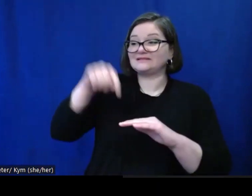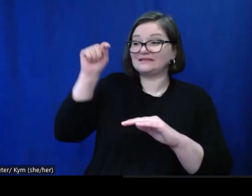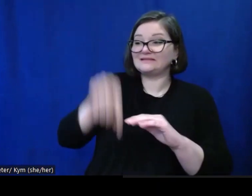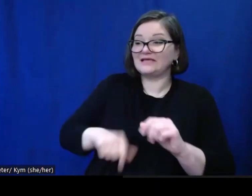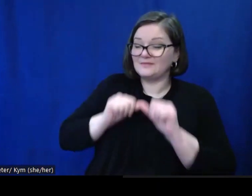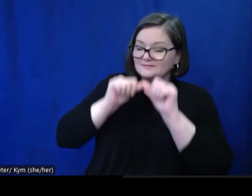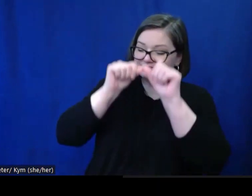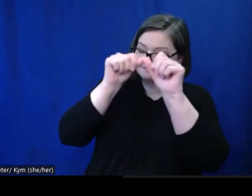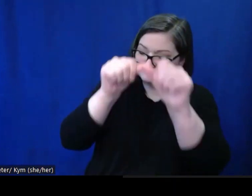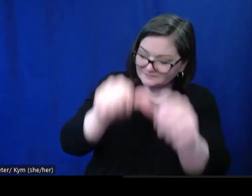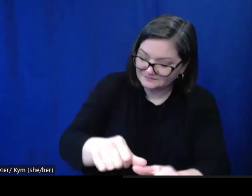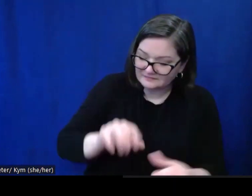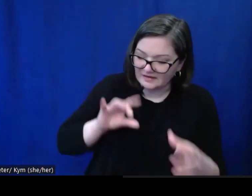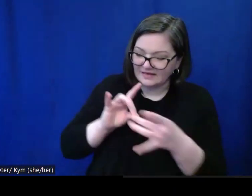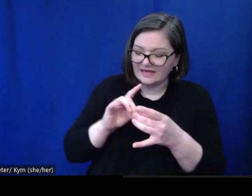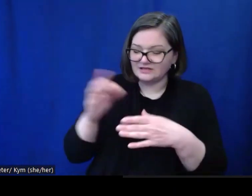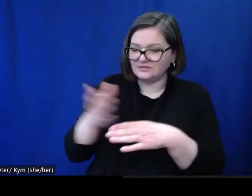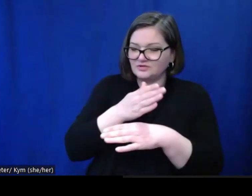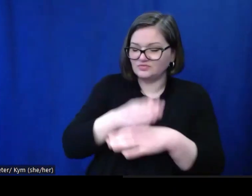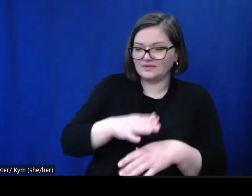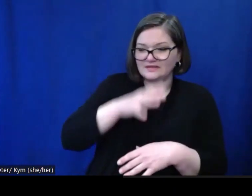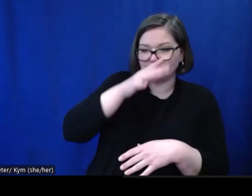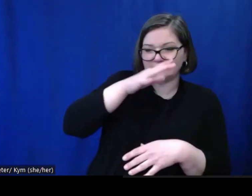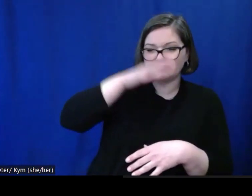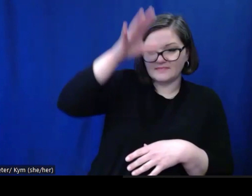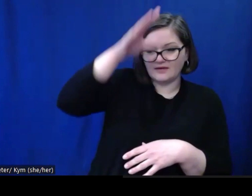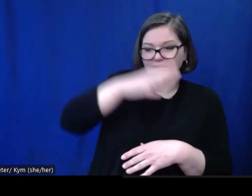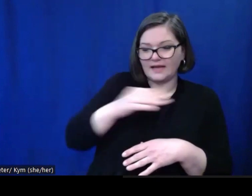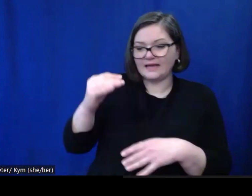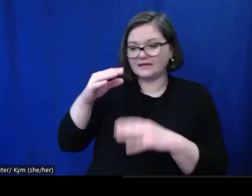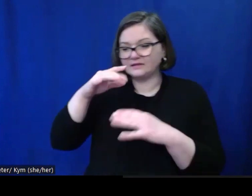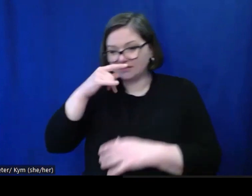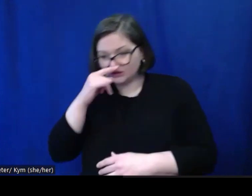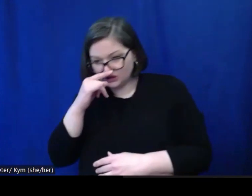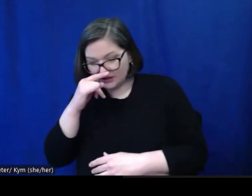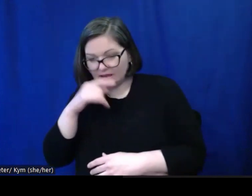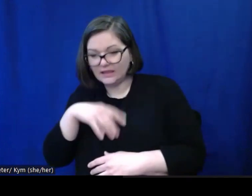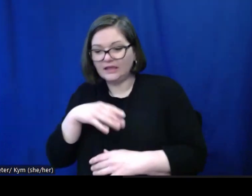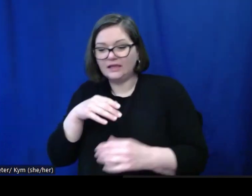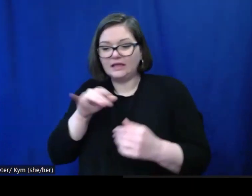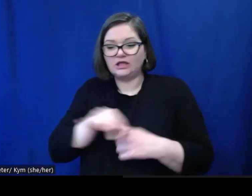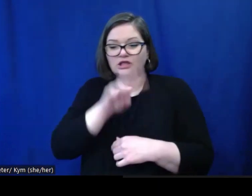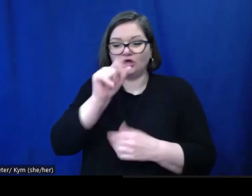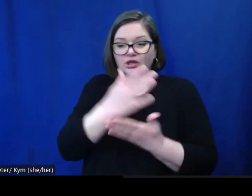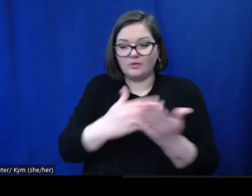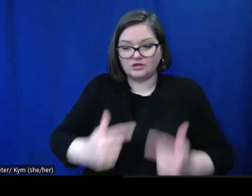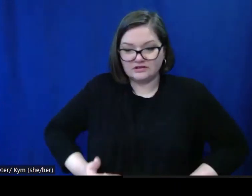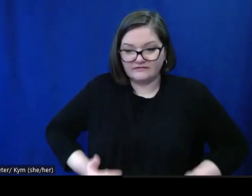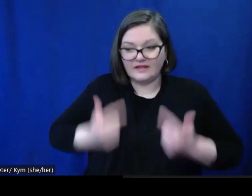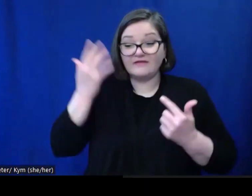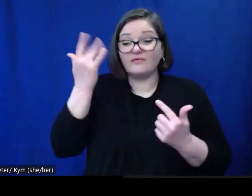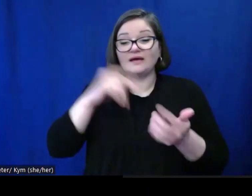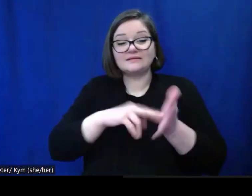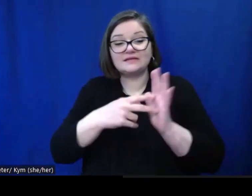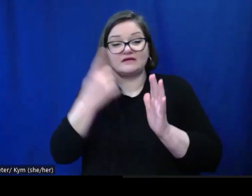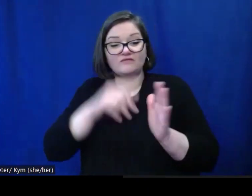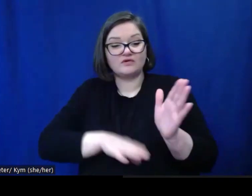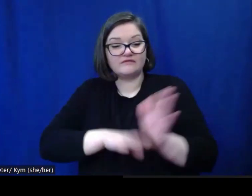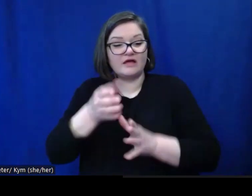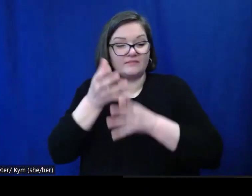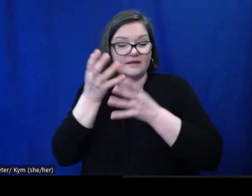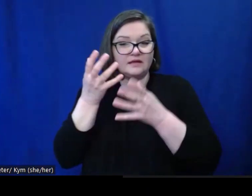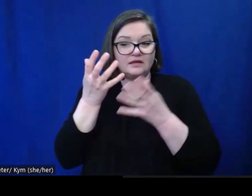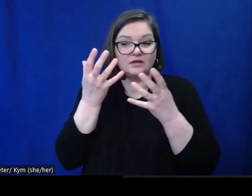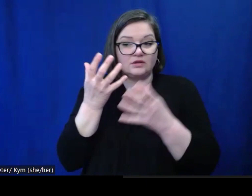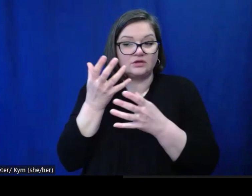child and the caregiver in the first years of life. And so it really is meant to develop the trust and security and desire